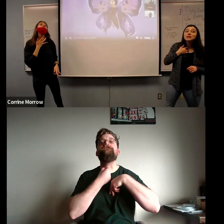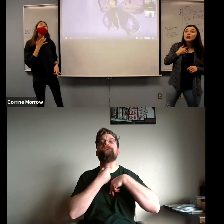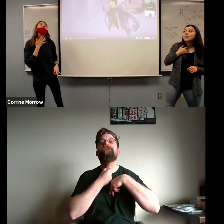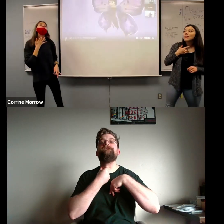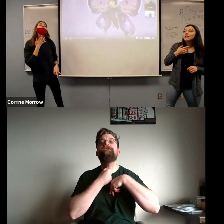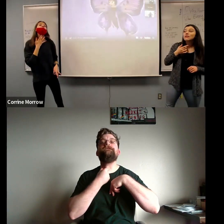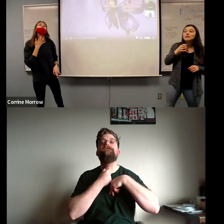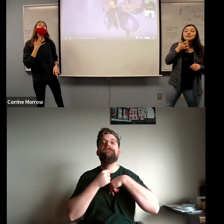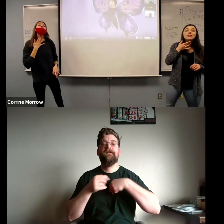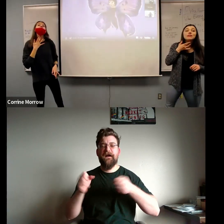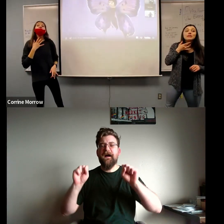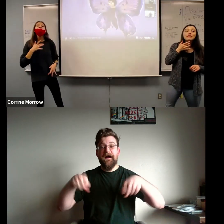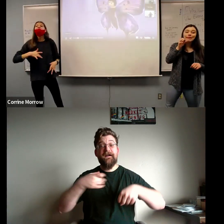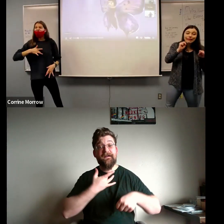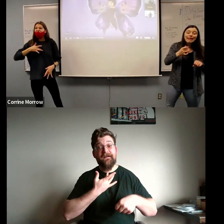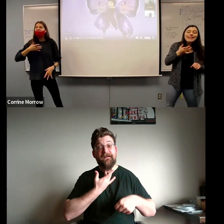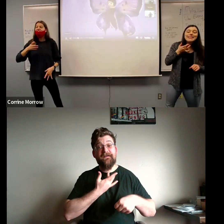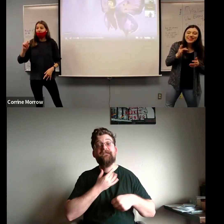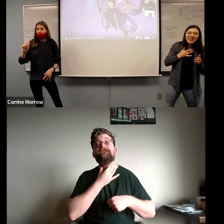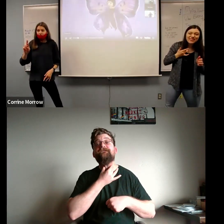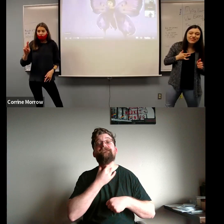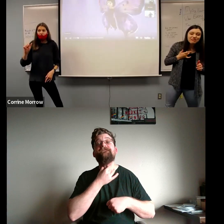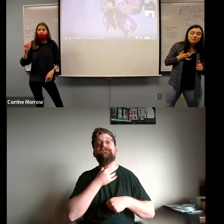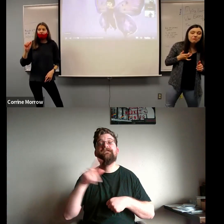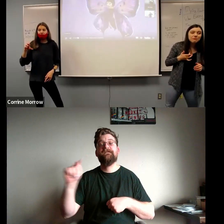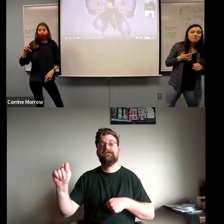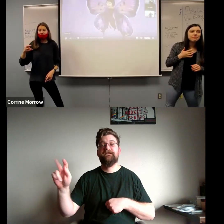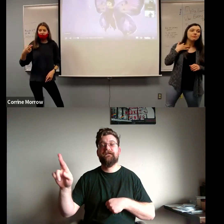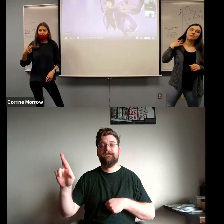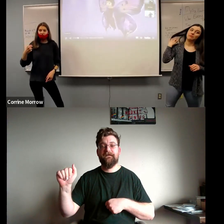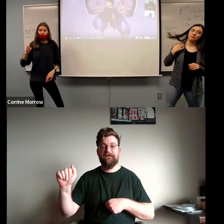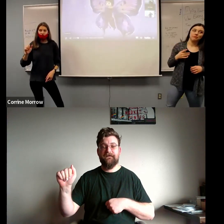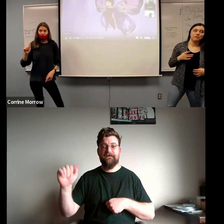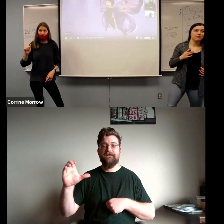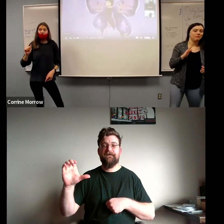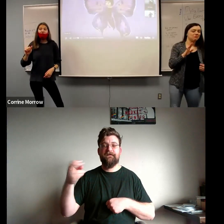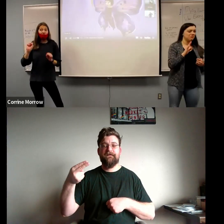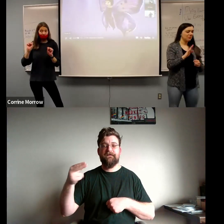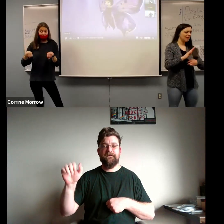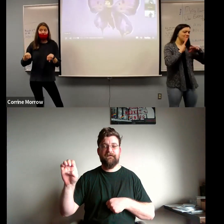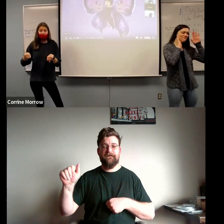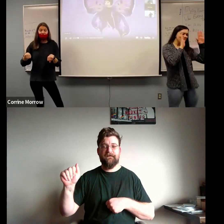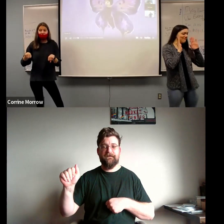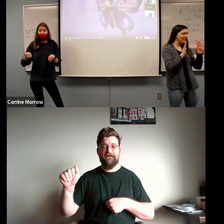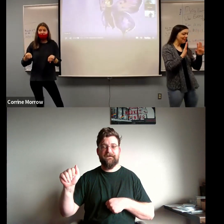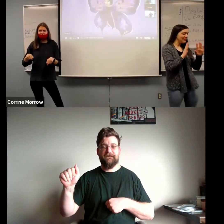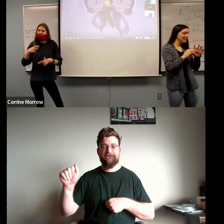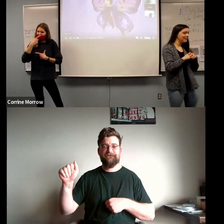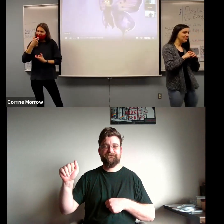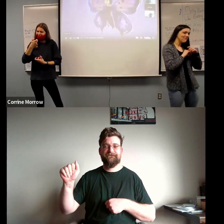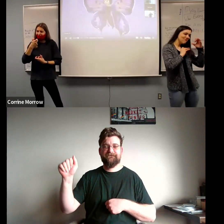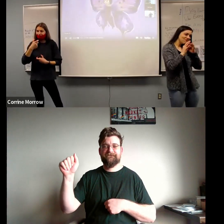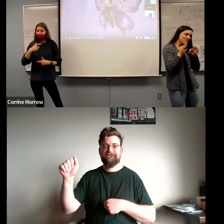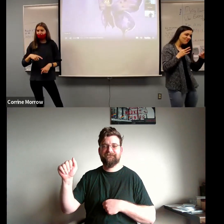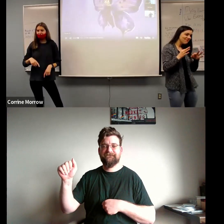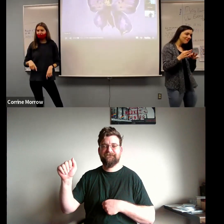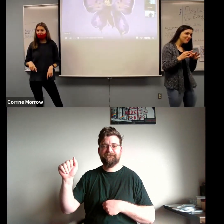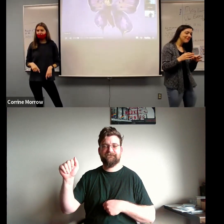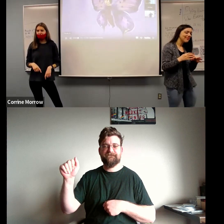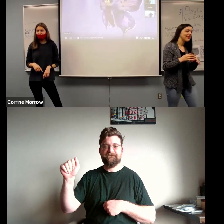Nice, Marco! Your description of the upper respiratory system is like a breath of fresh air. But let me tell you what happens